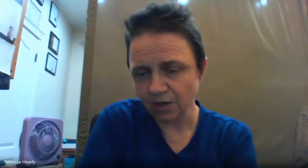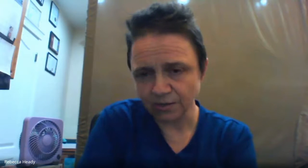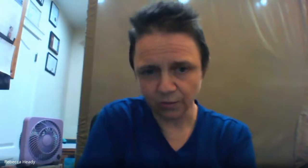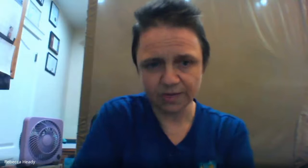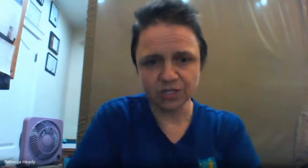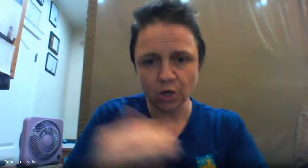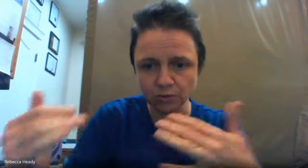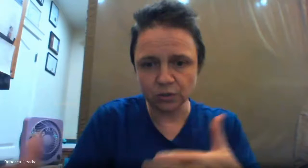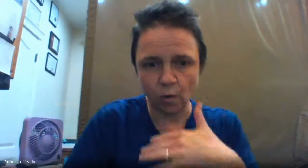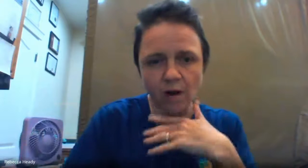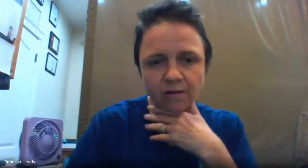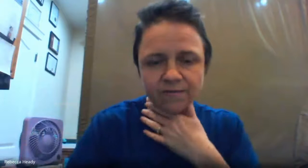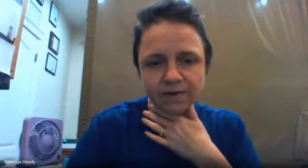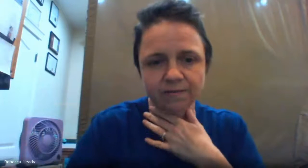goes through and he shows you all of the